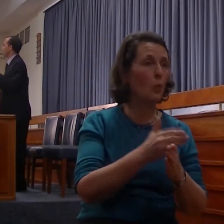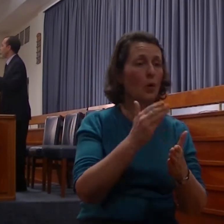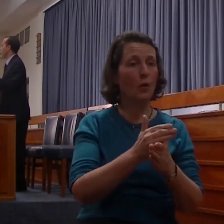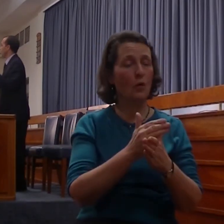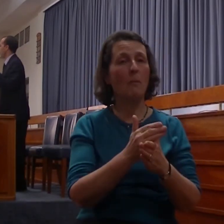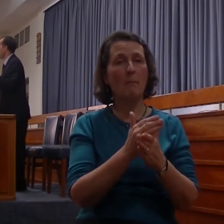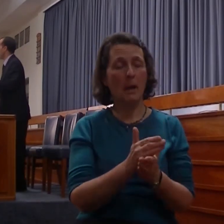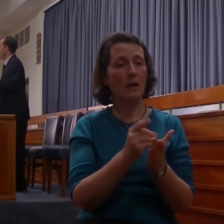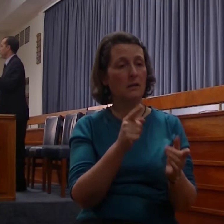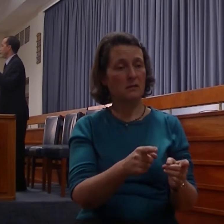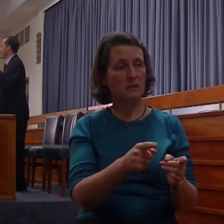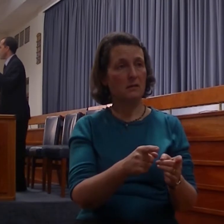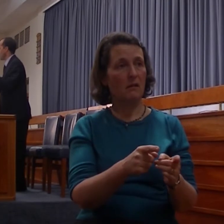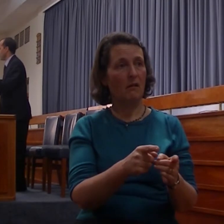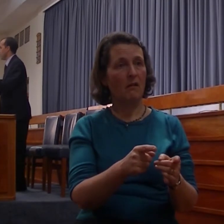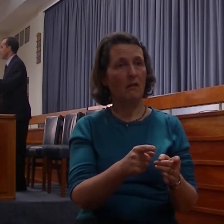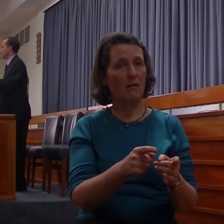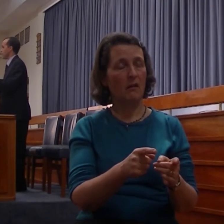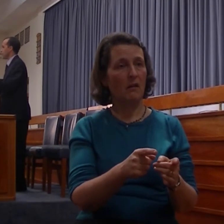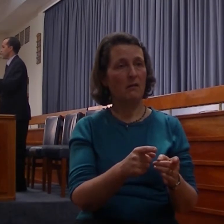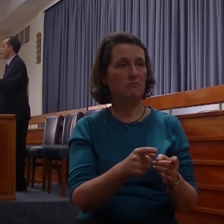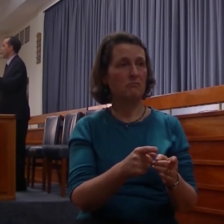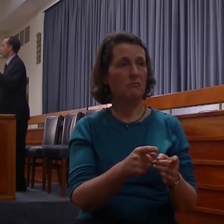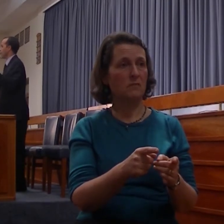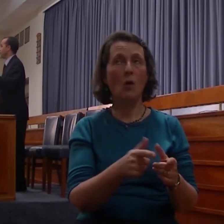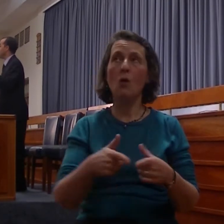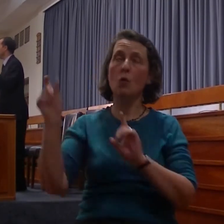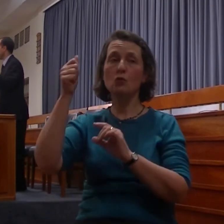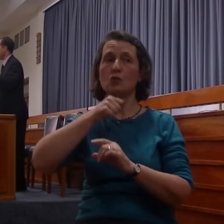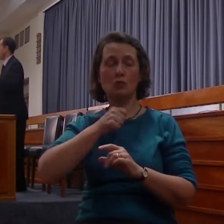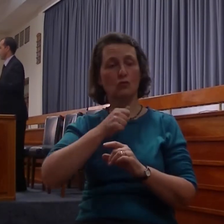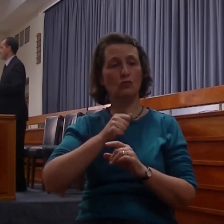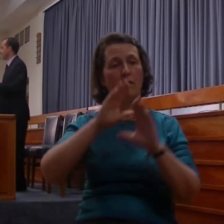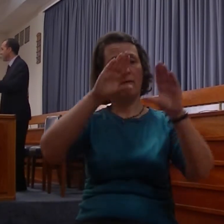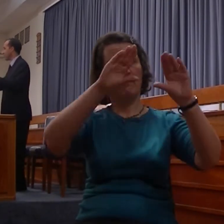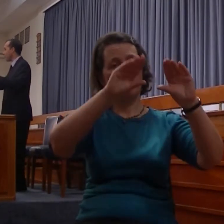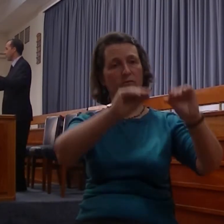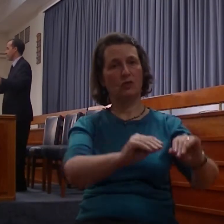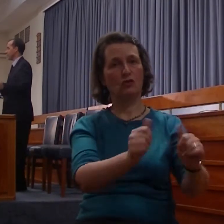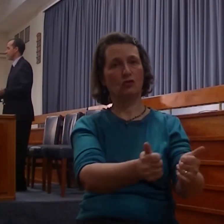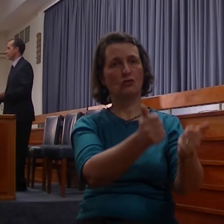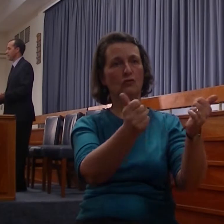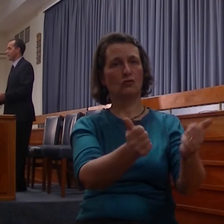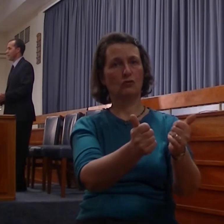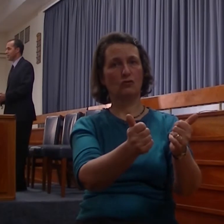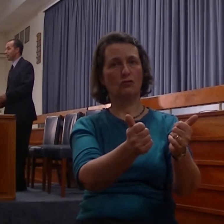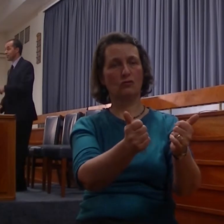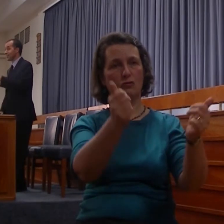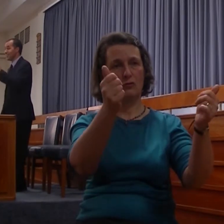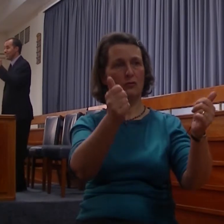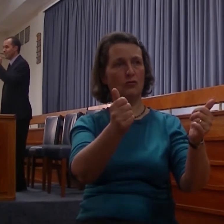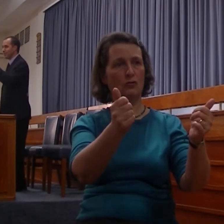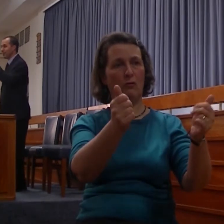Enduring church, deserving church, disciplined church, but it lost completely its